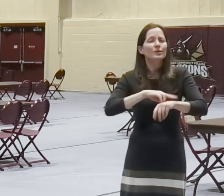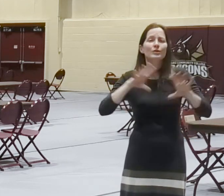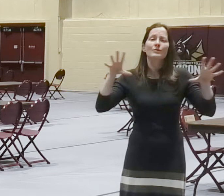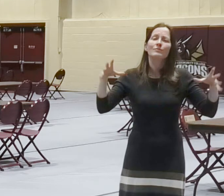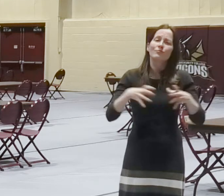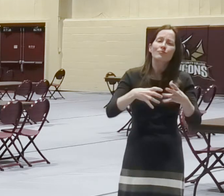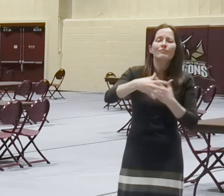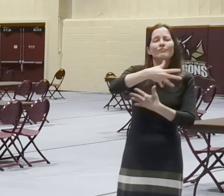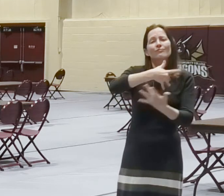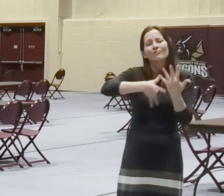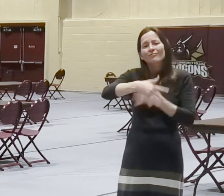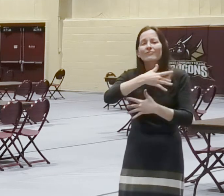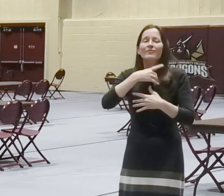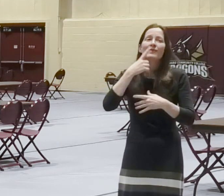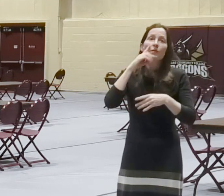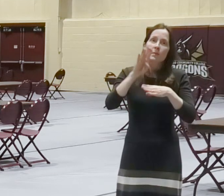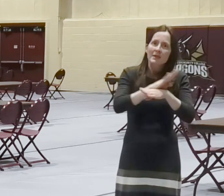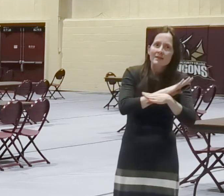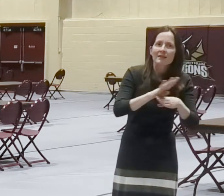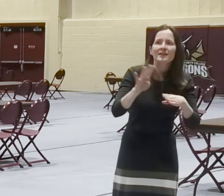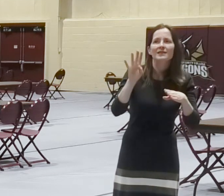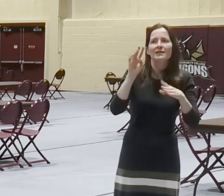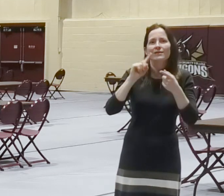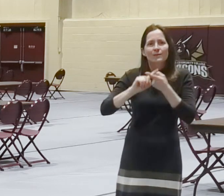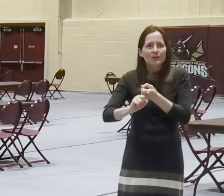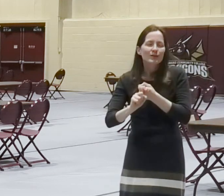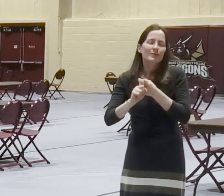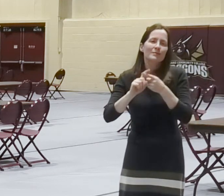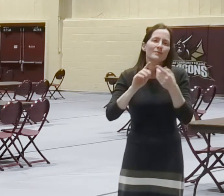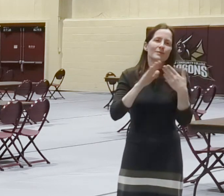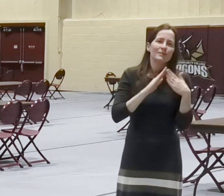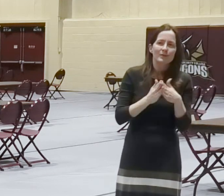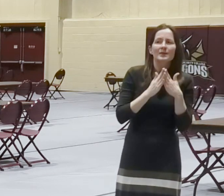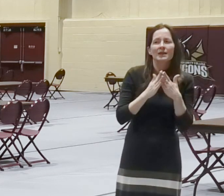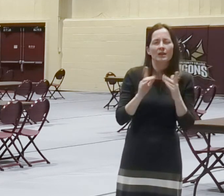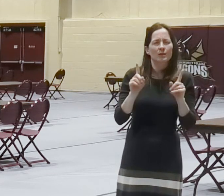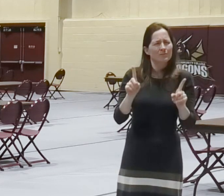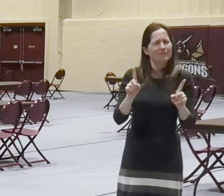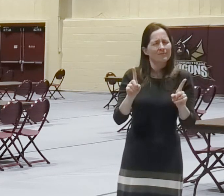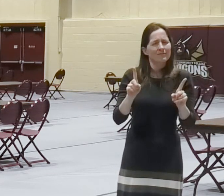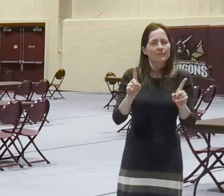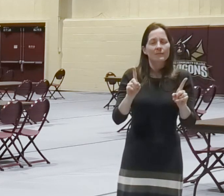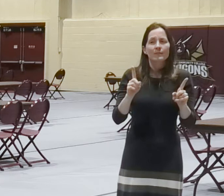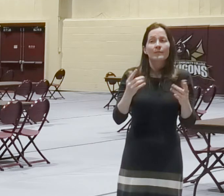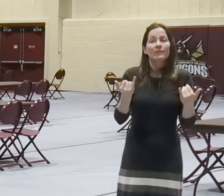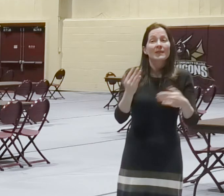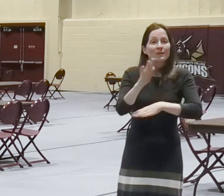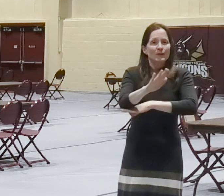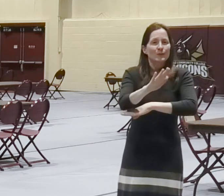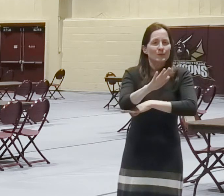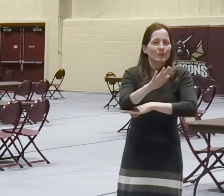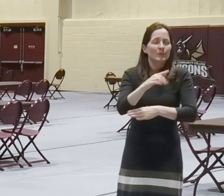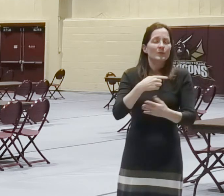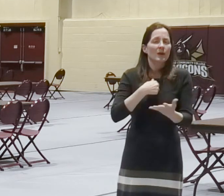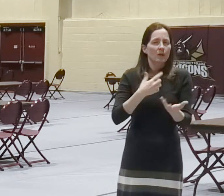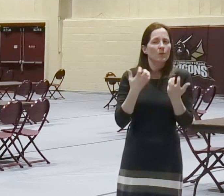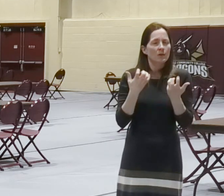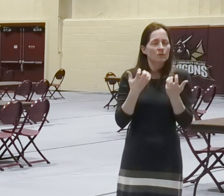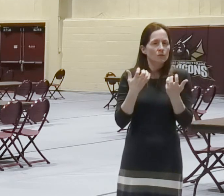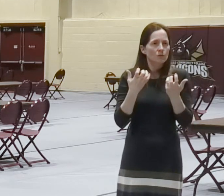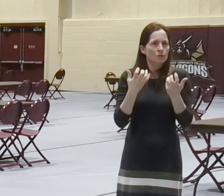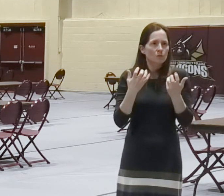friendship, and community. This afternoon, though, I want to ensure our older adult